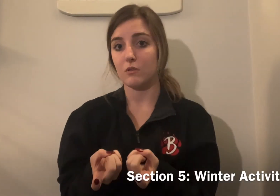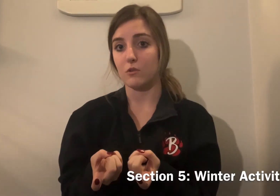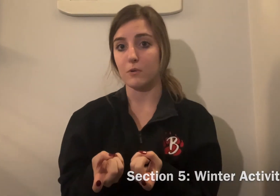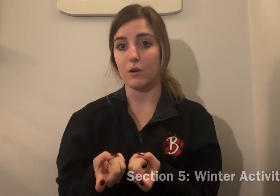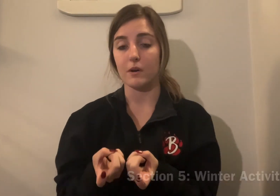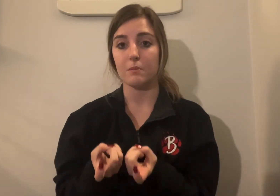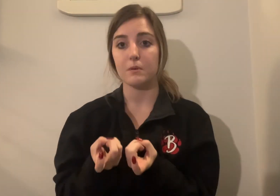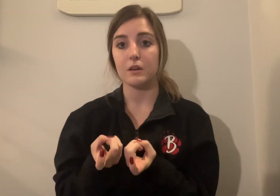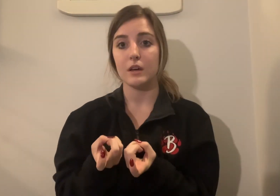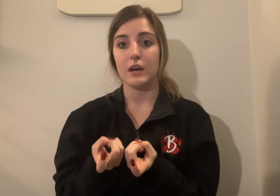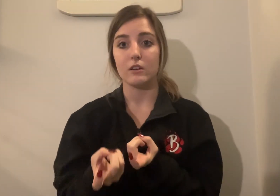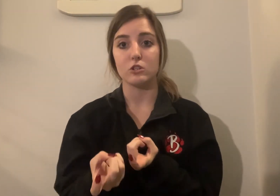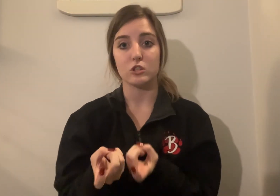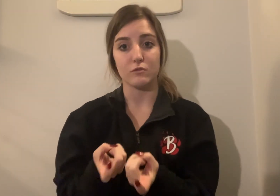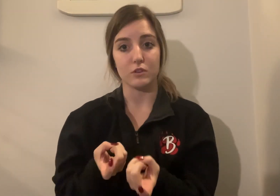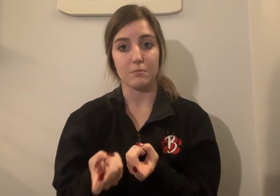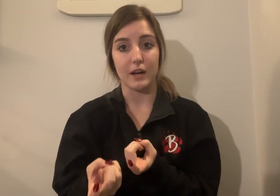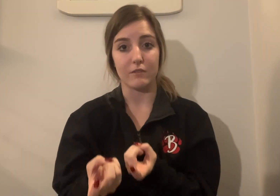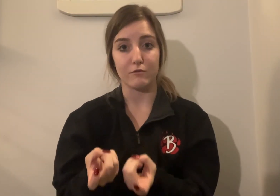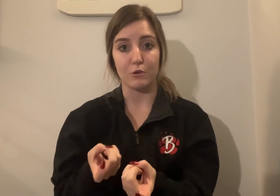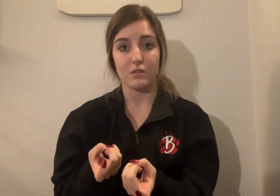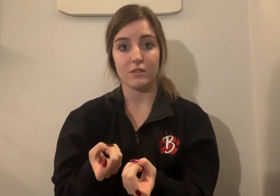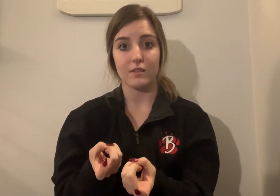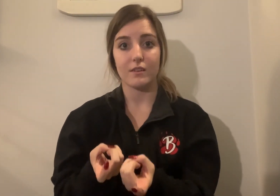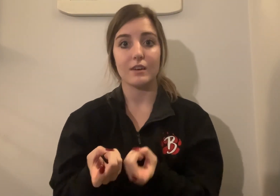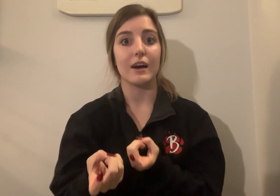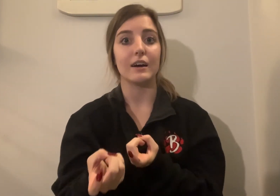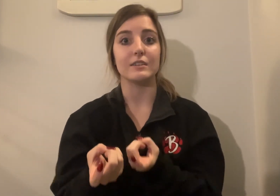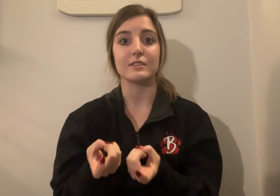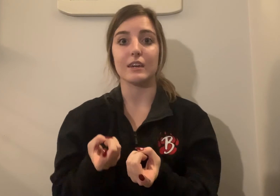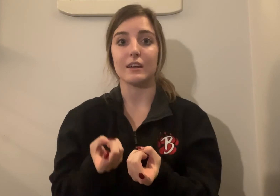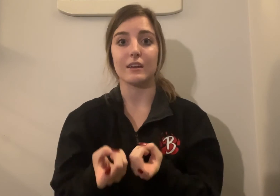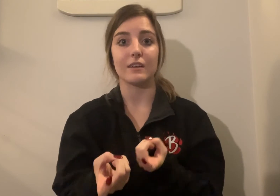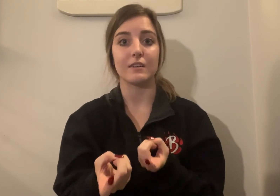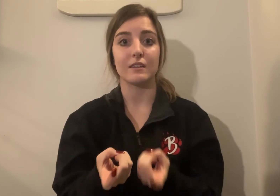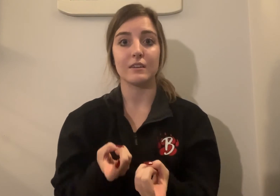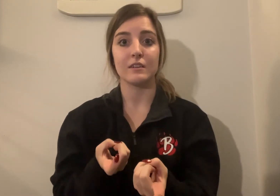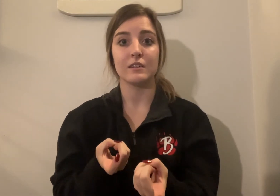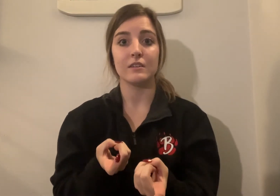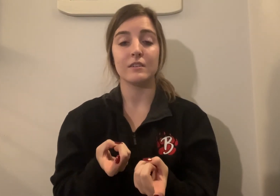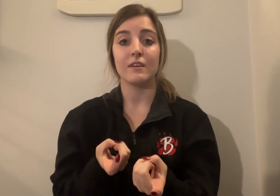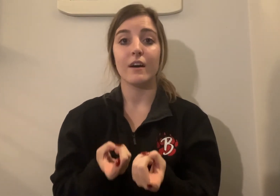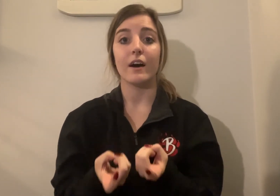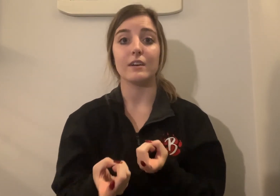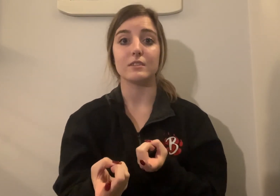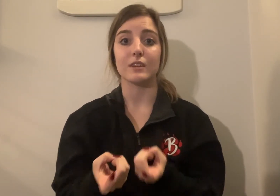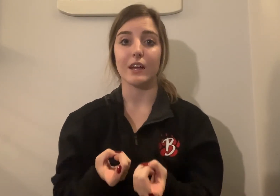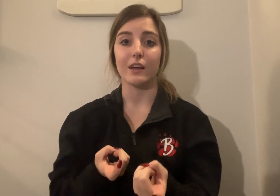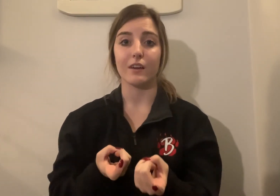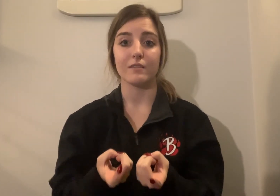palm up, and you just shuffle them back and forth. Ice skating. Ice skating.